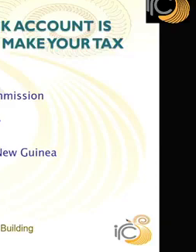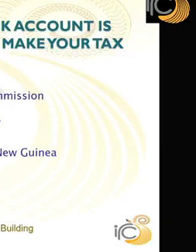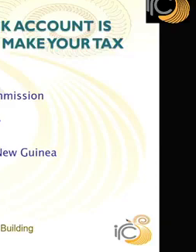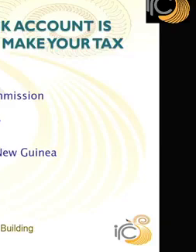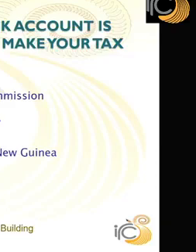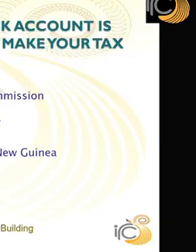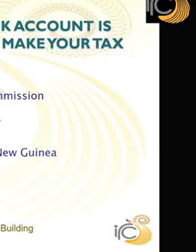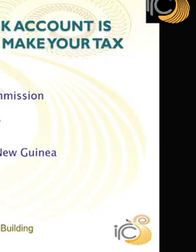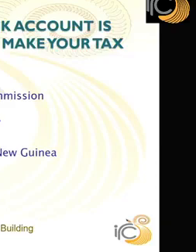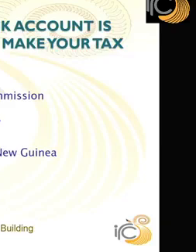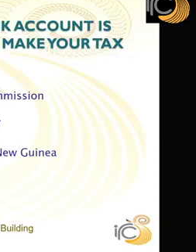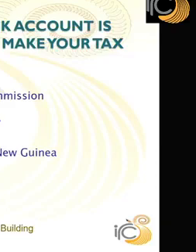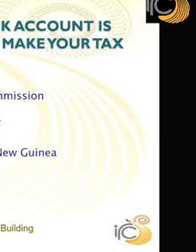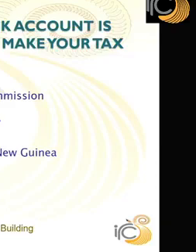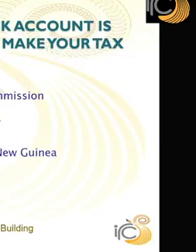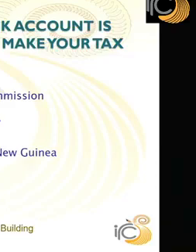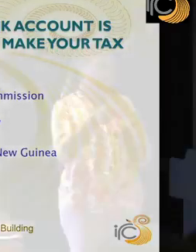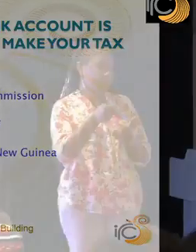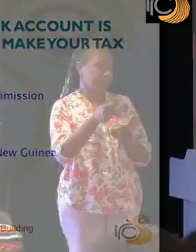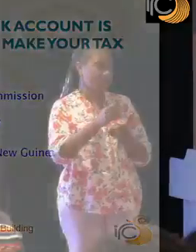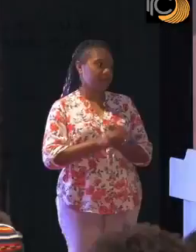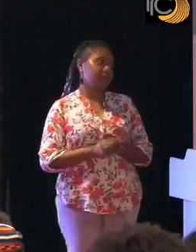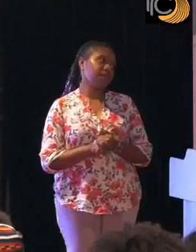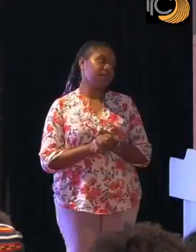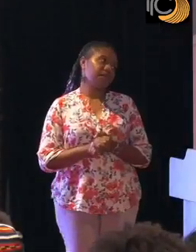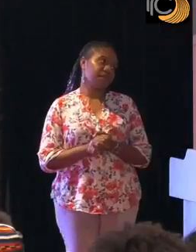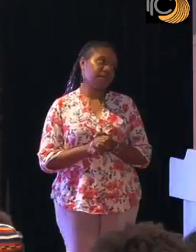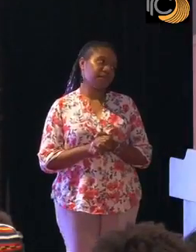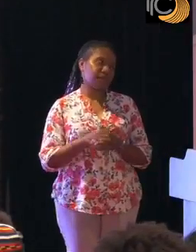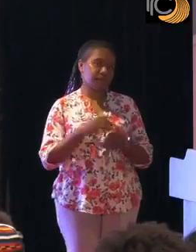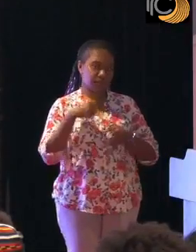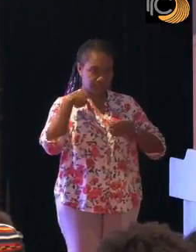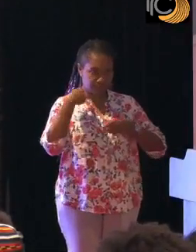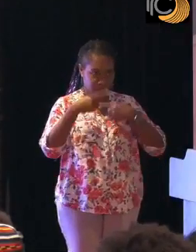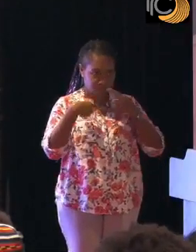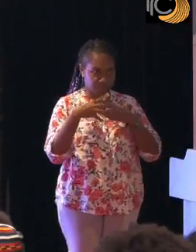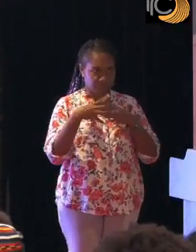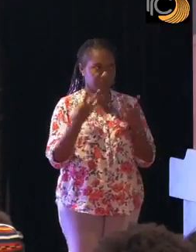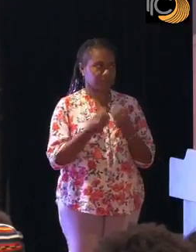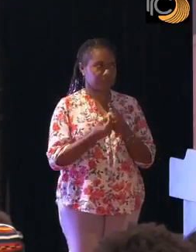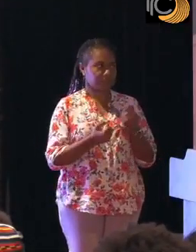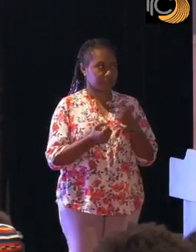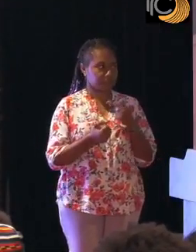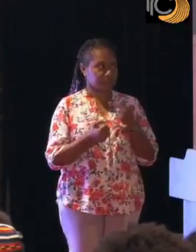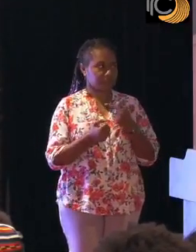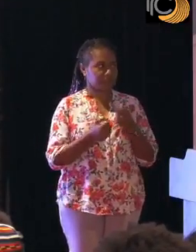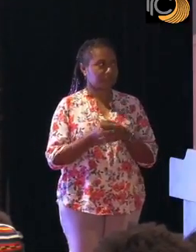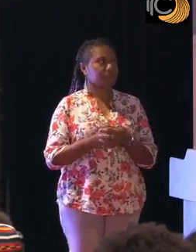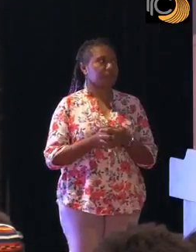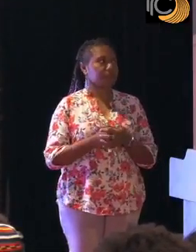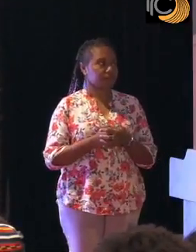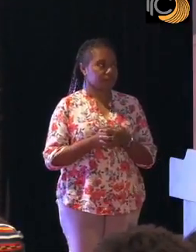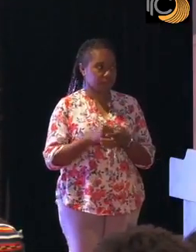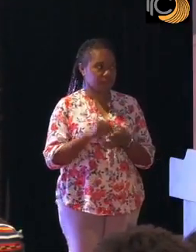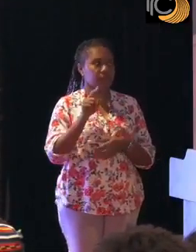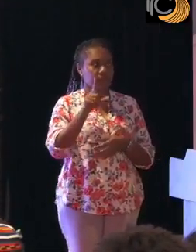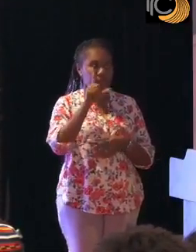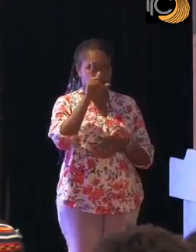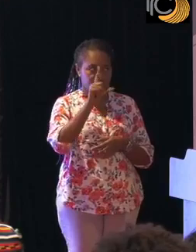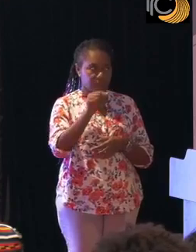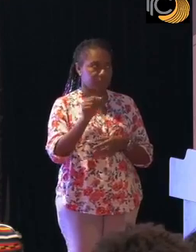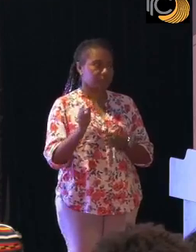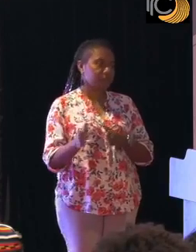I have just introduced to you, with the BILA codes and BSB code, you can transact funds from